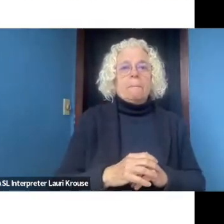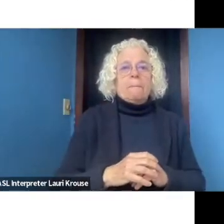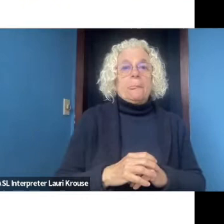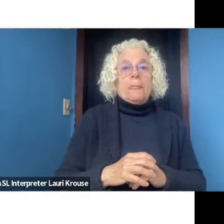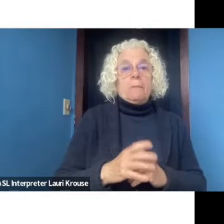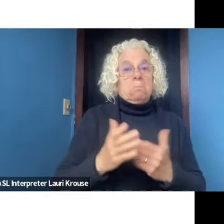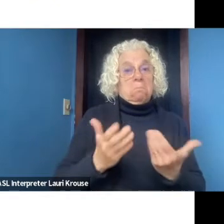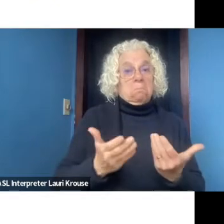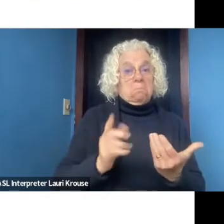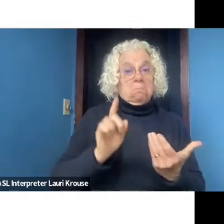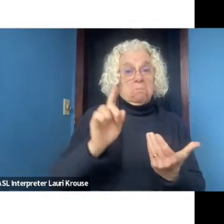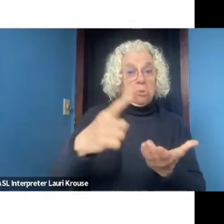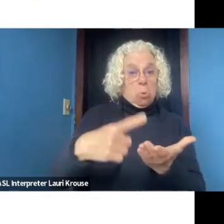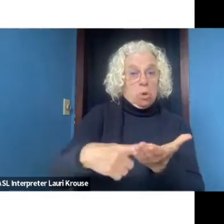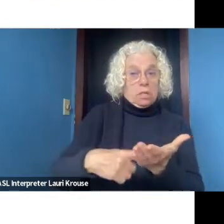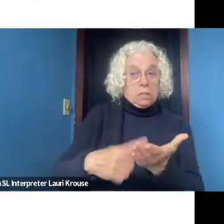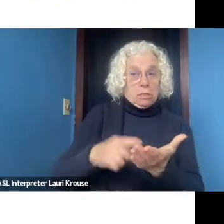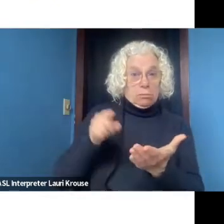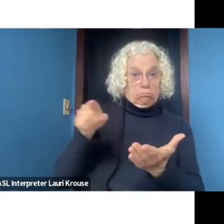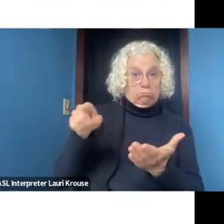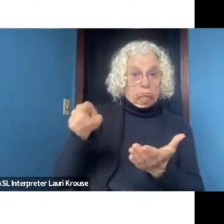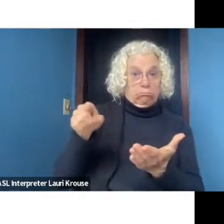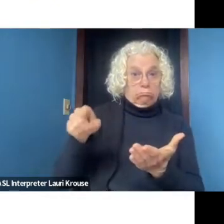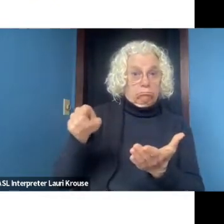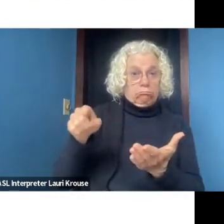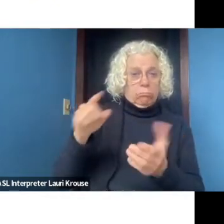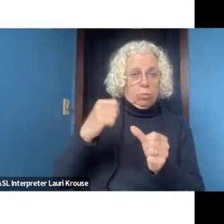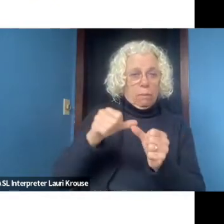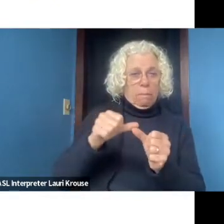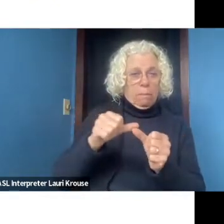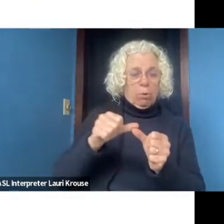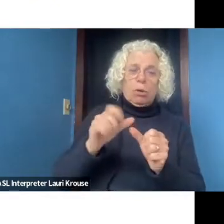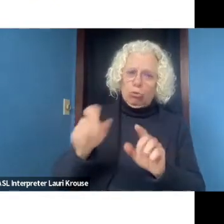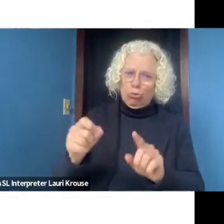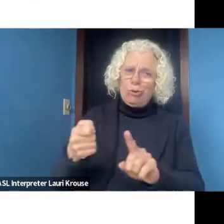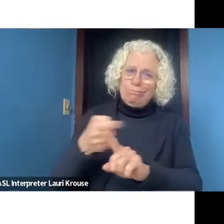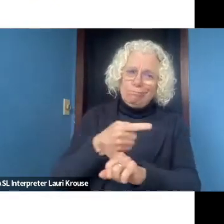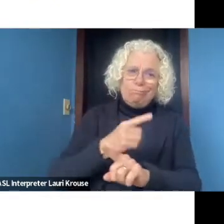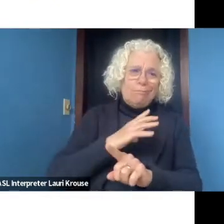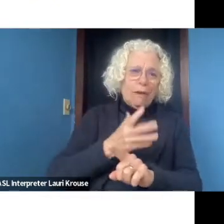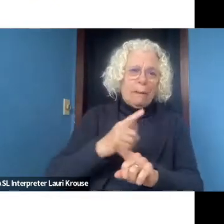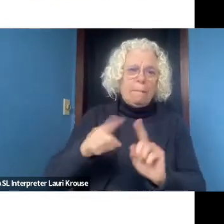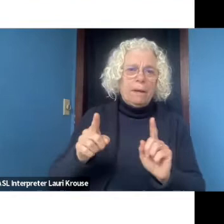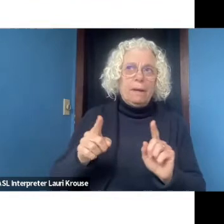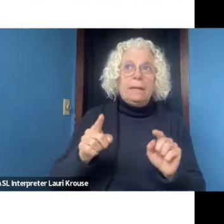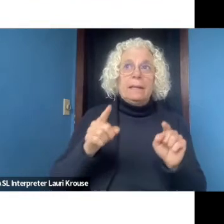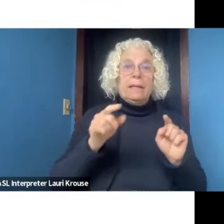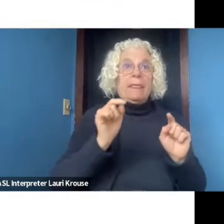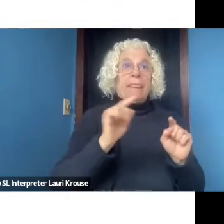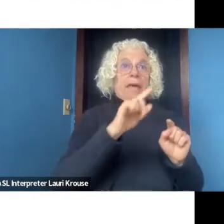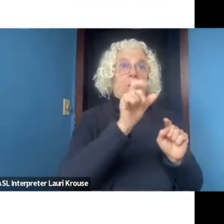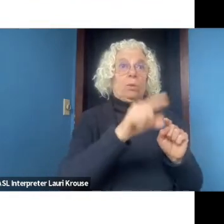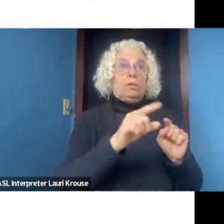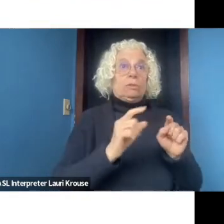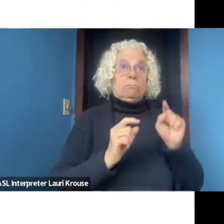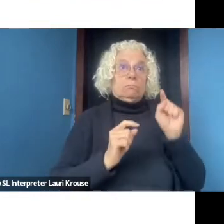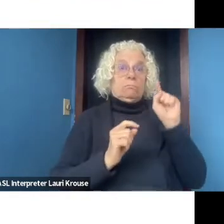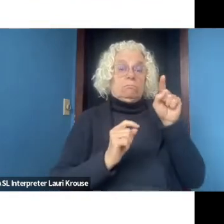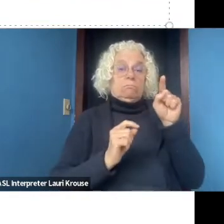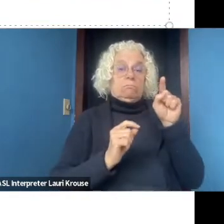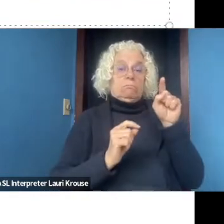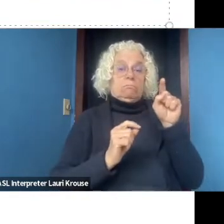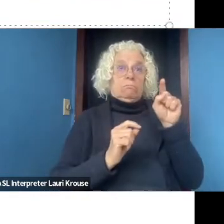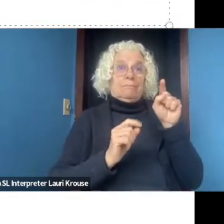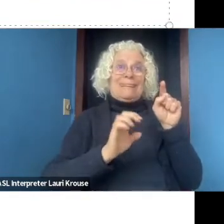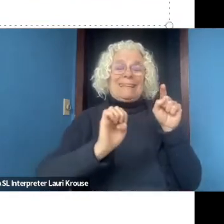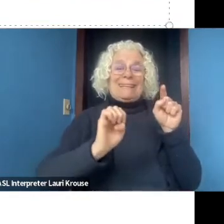gone anywhere, but what the questions that we left you with was, where do you see environmental justice playing out or not? And what